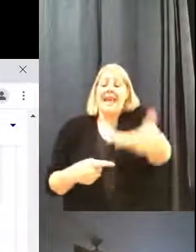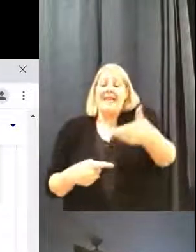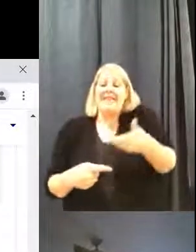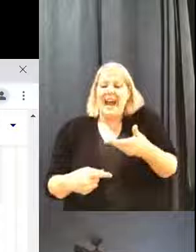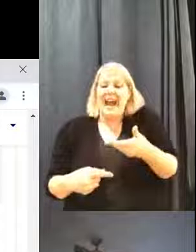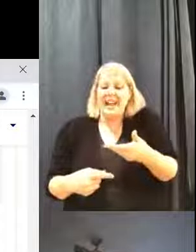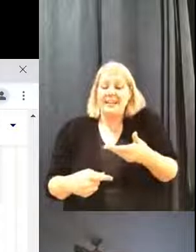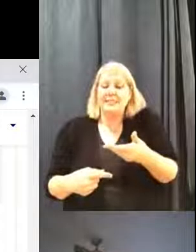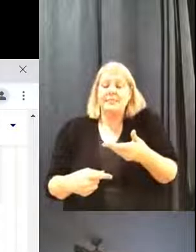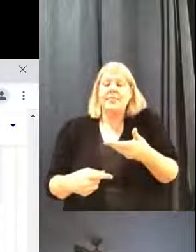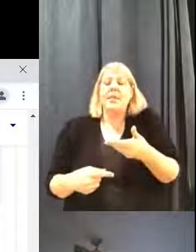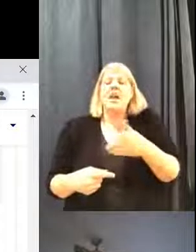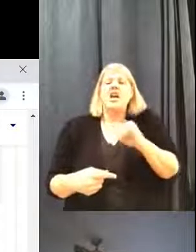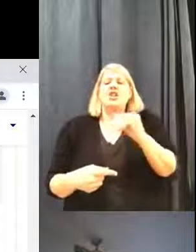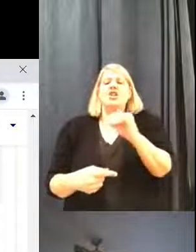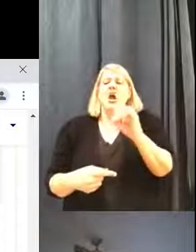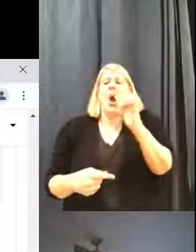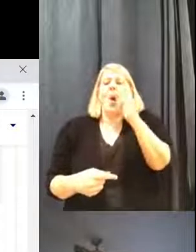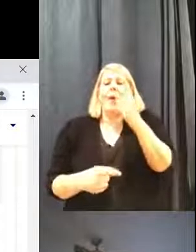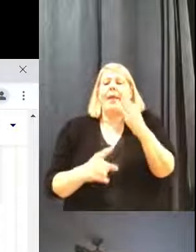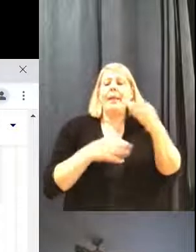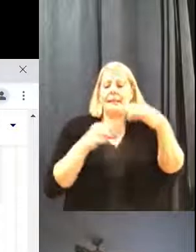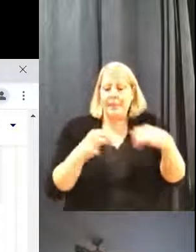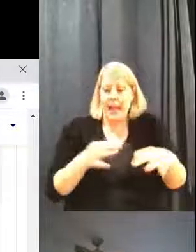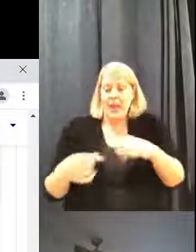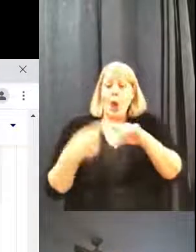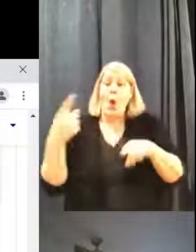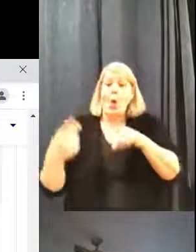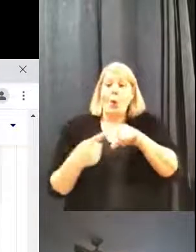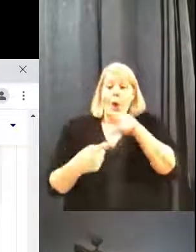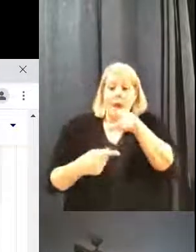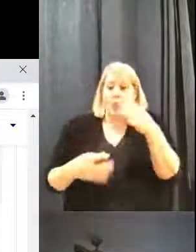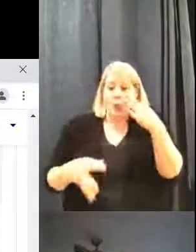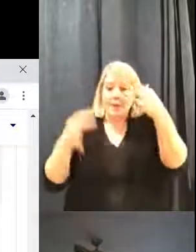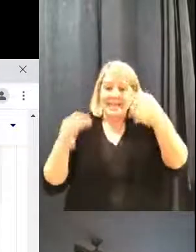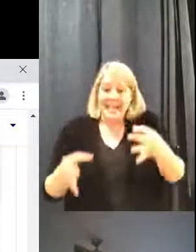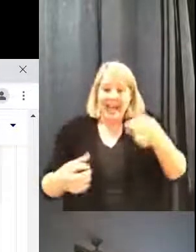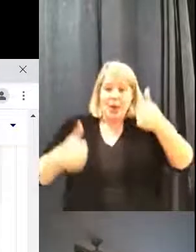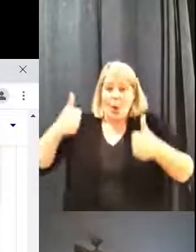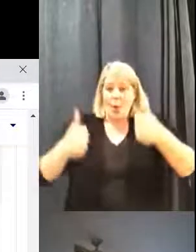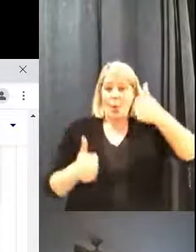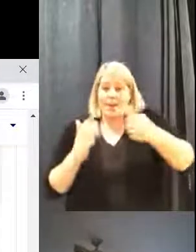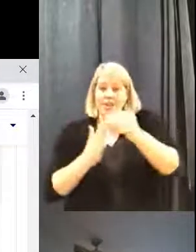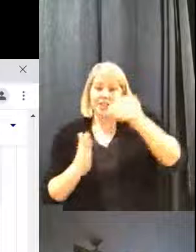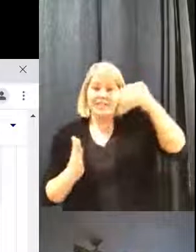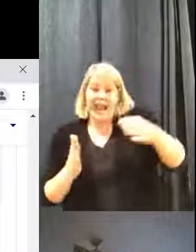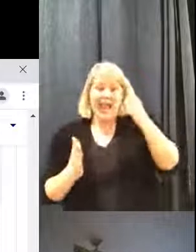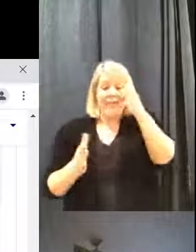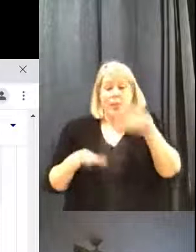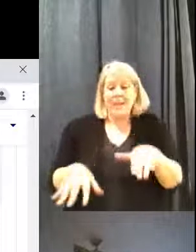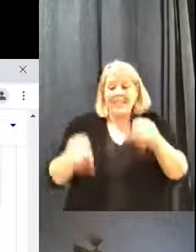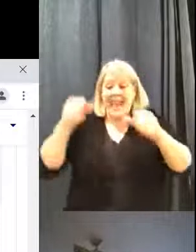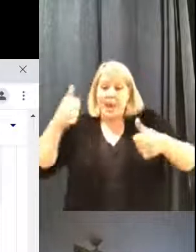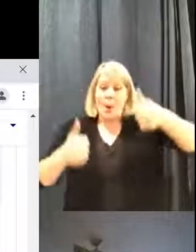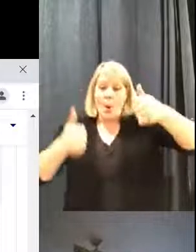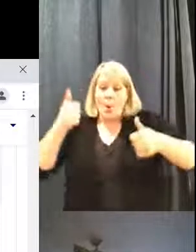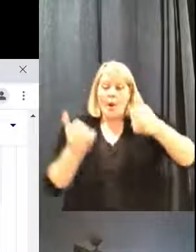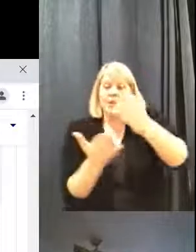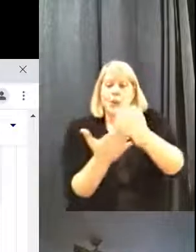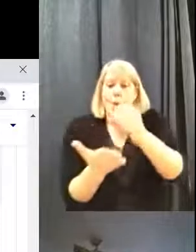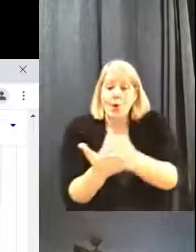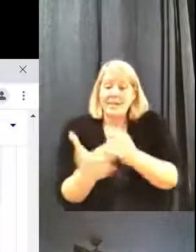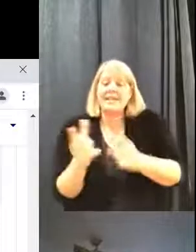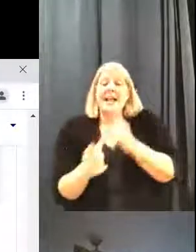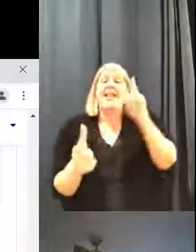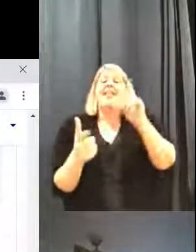But once you've decided which of your staff are going to take the courses and maybe which courses you'd like them to take, they technically have access